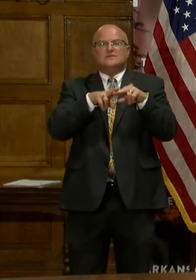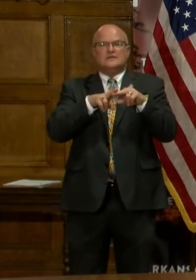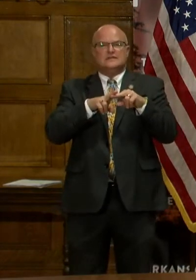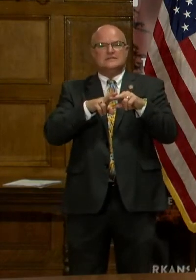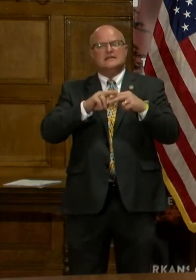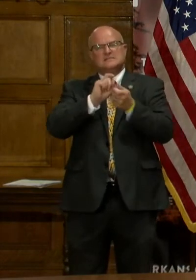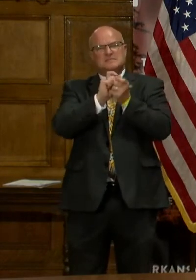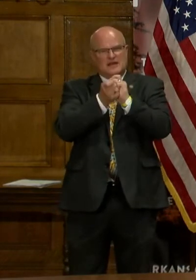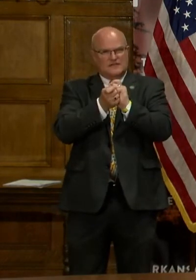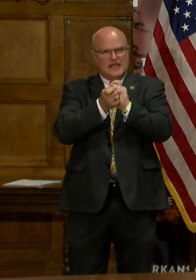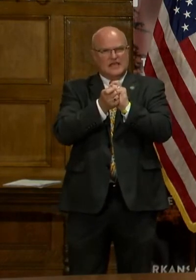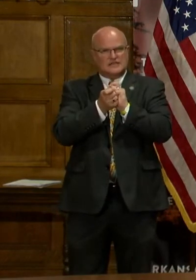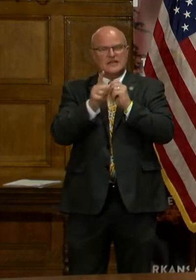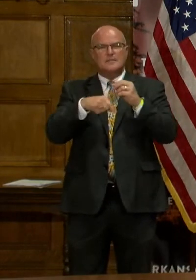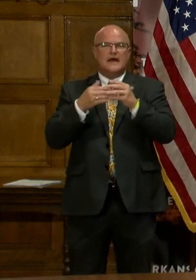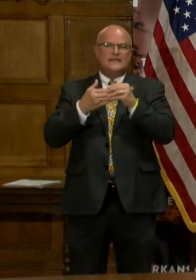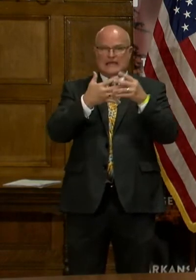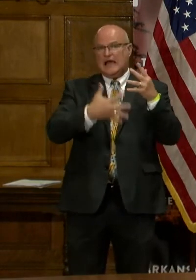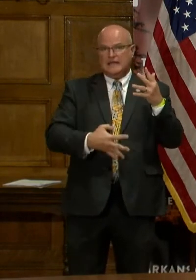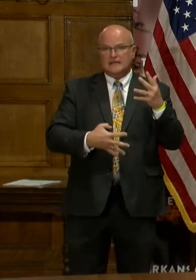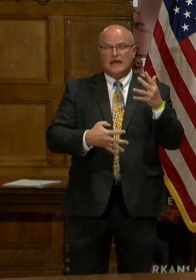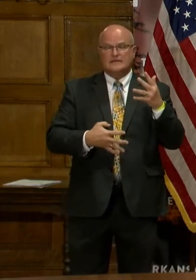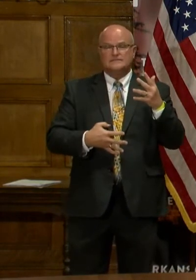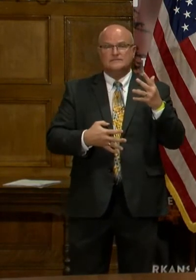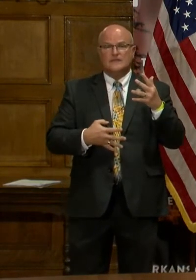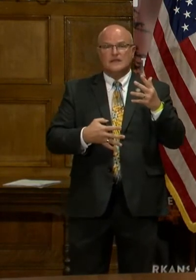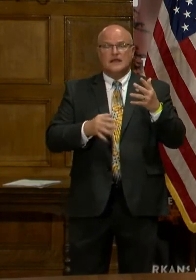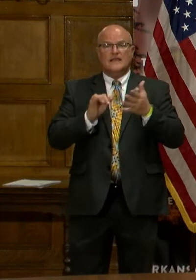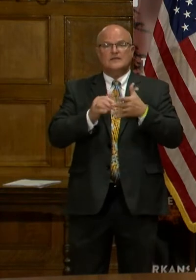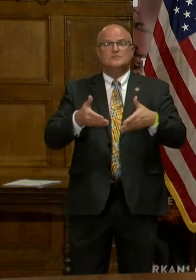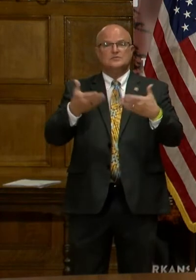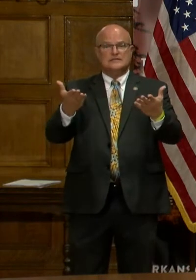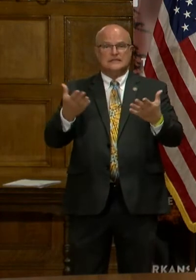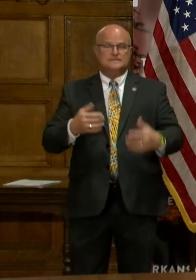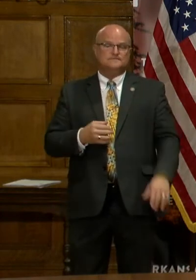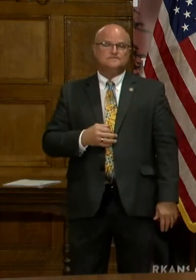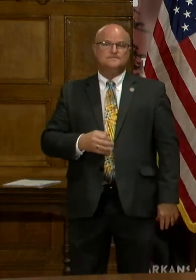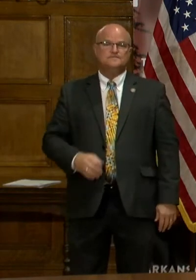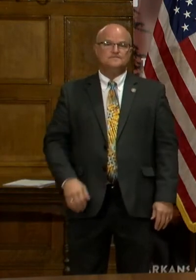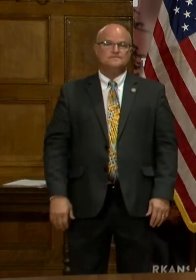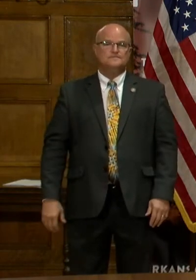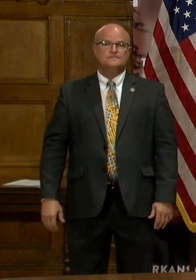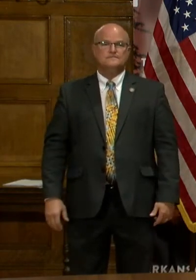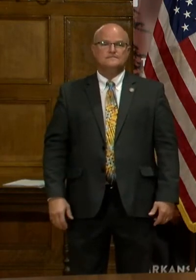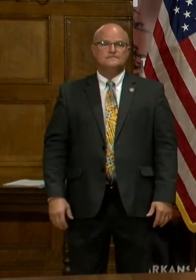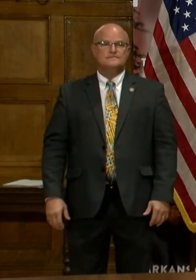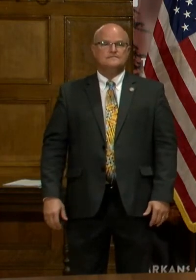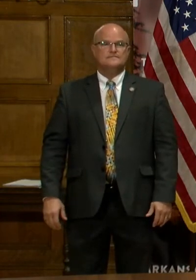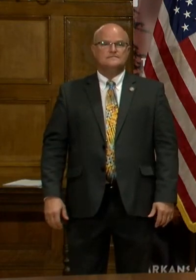a modification of the guideline that was presented.